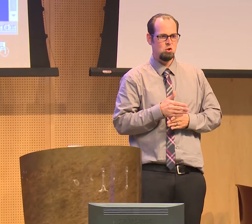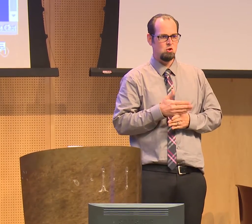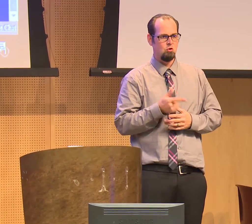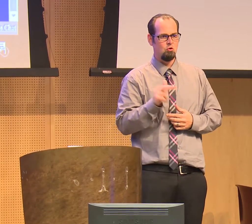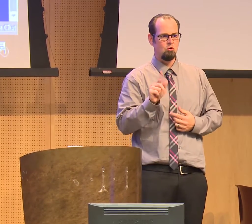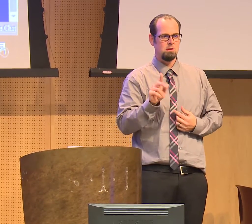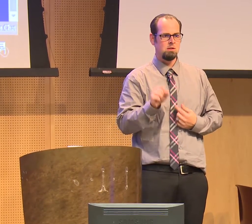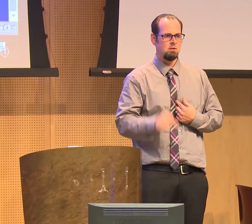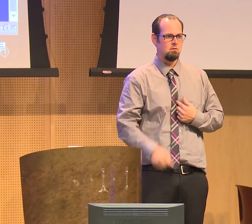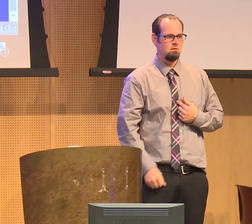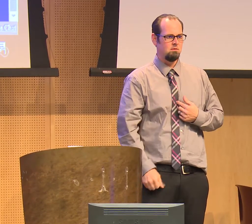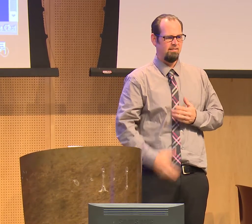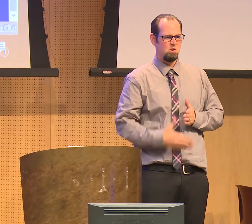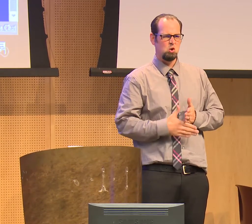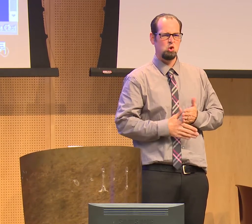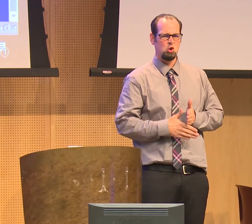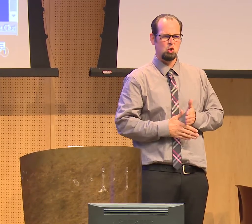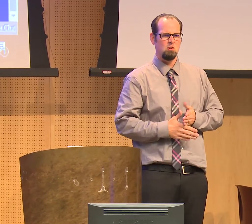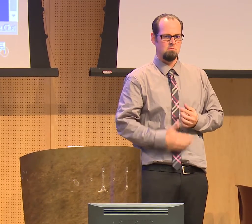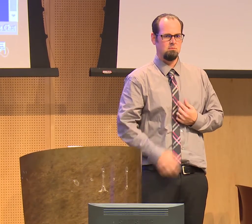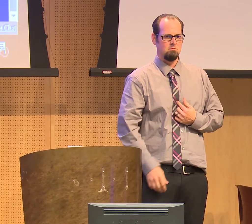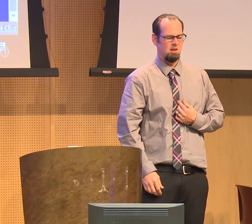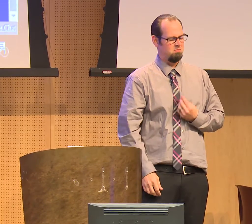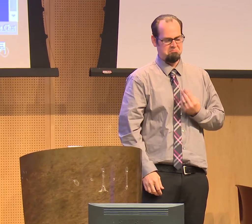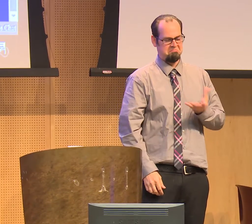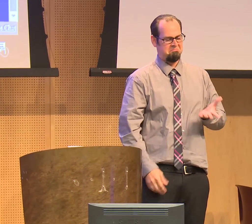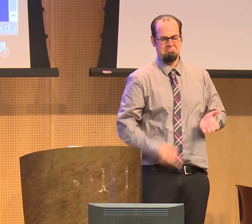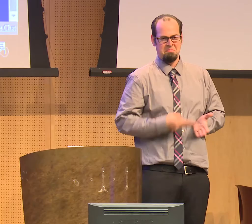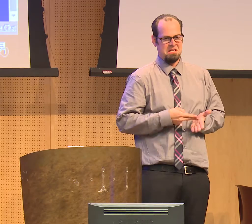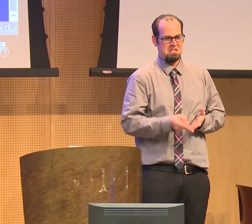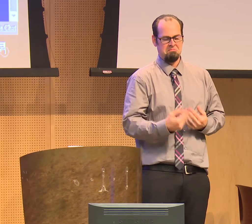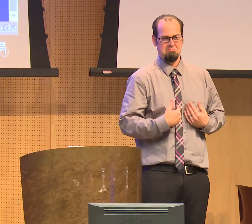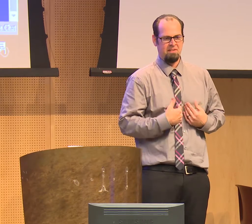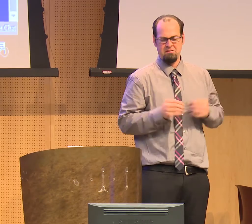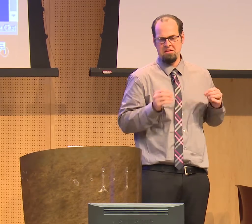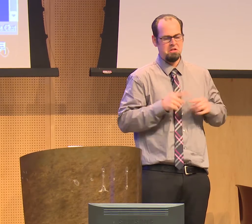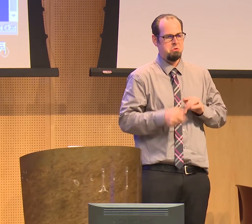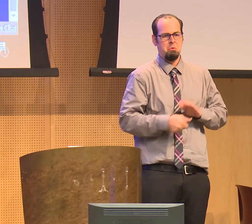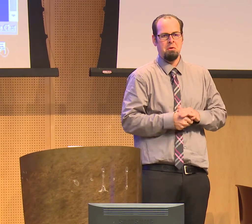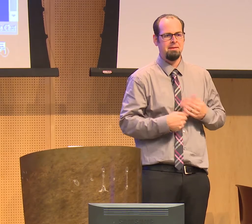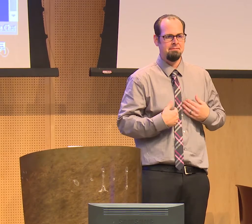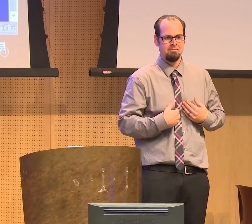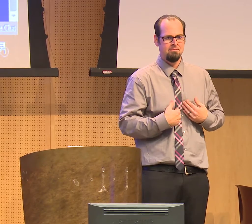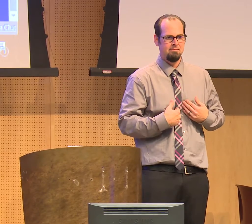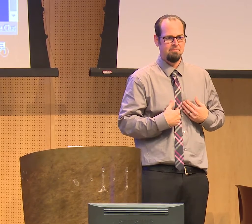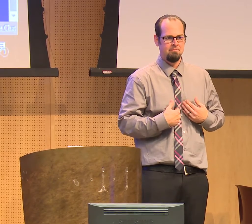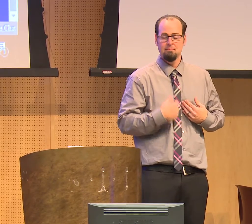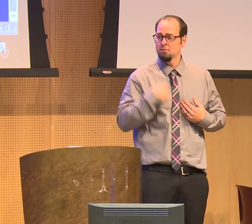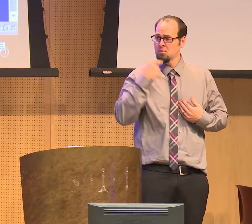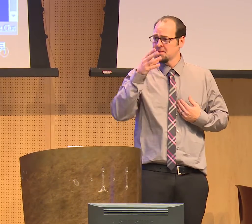average student. Honestly, I didn't get good